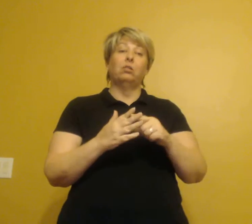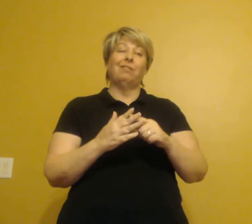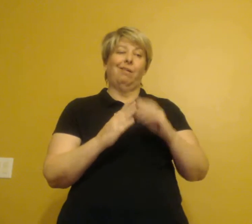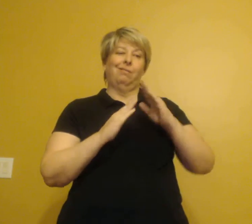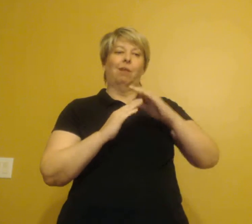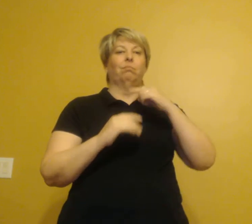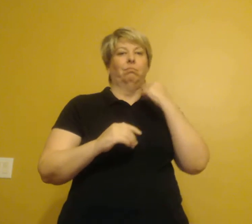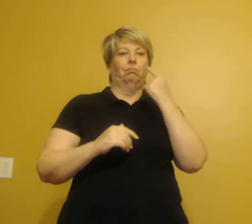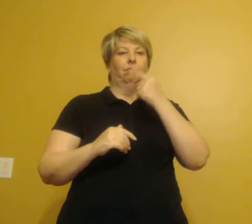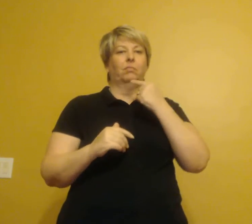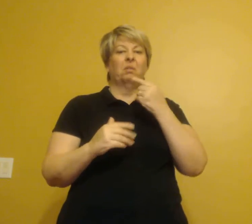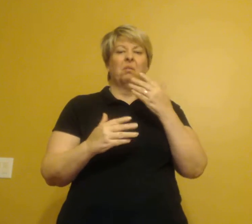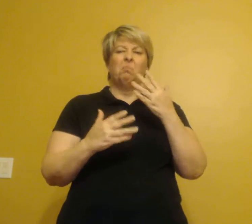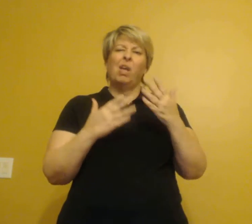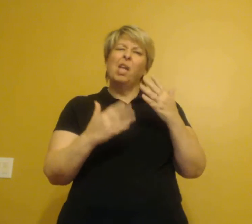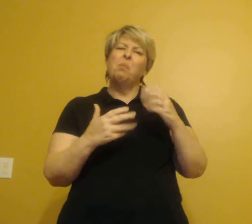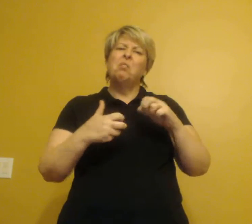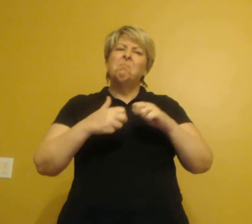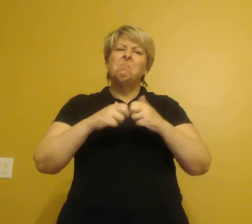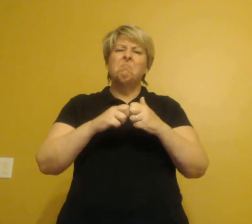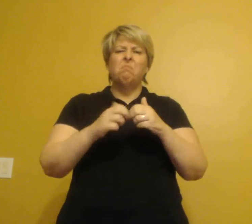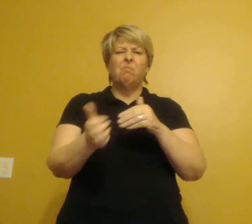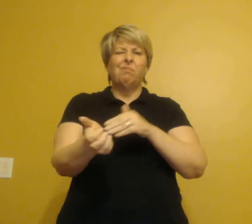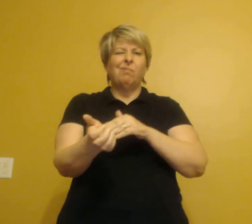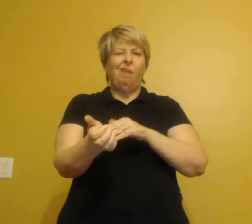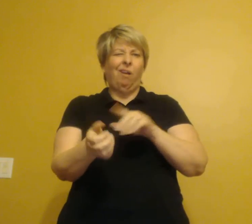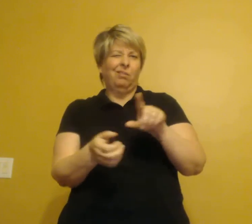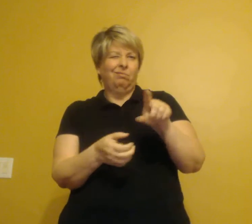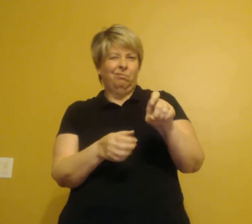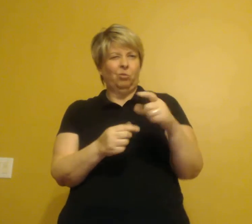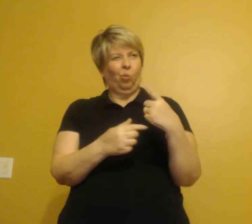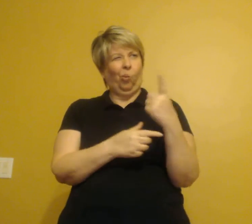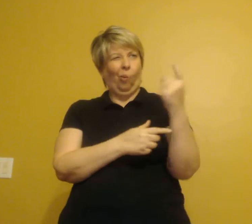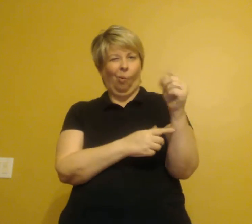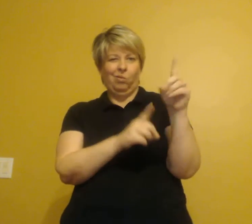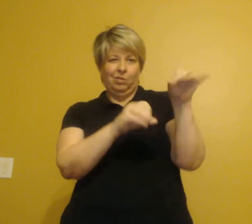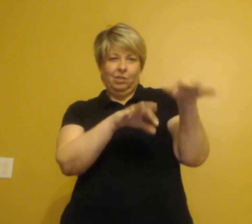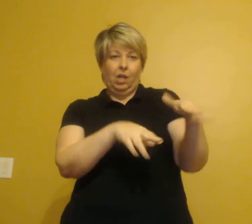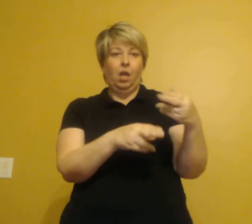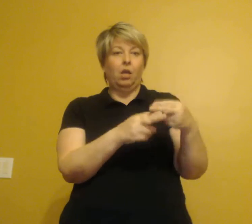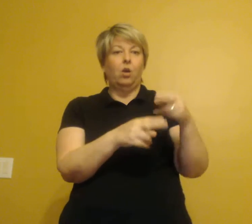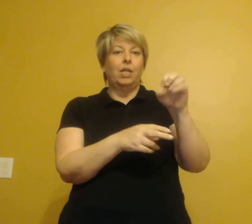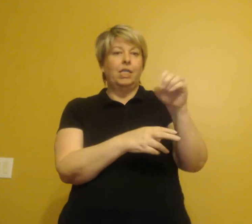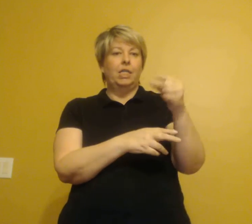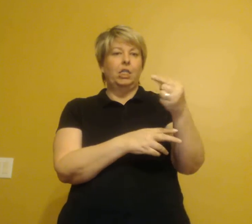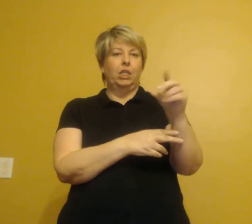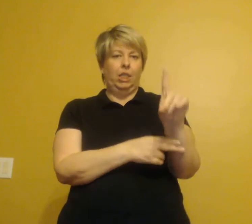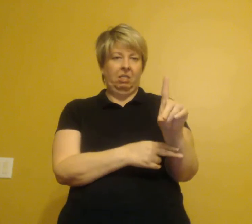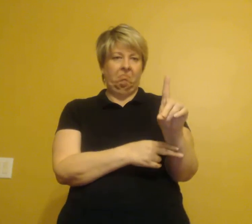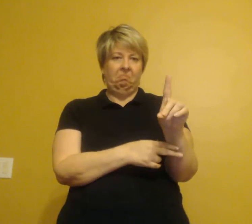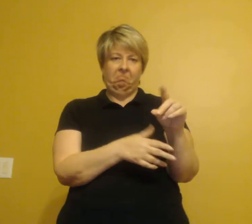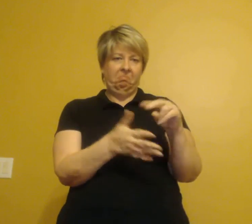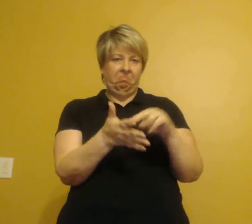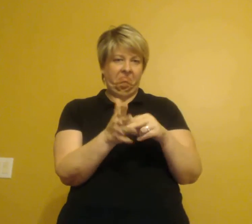have some problems that your doctor wants you to come in and have an exam called an EGD. It stands for